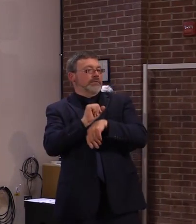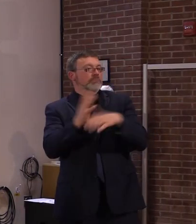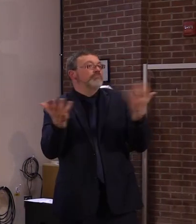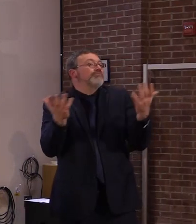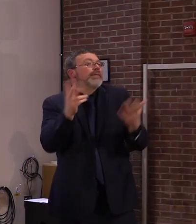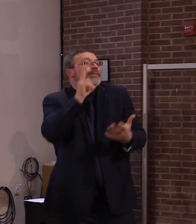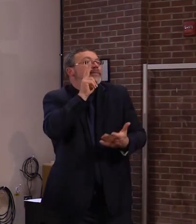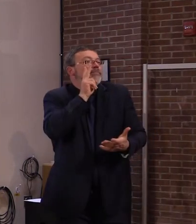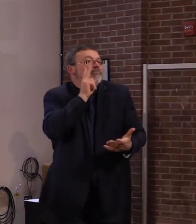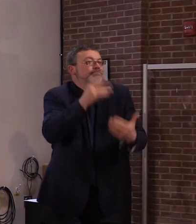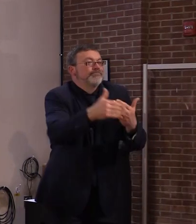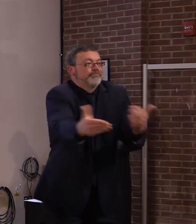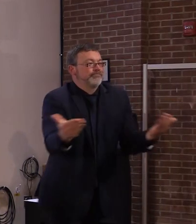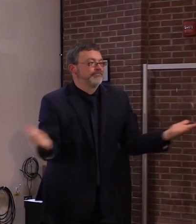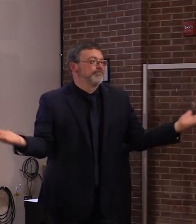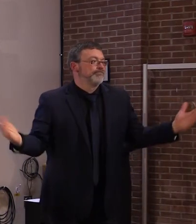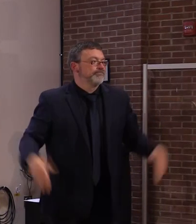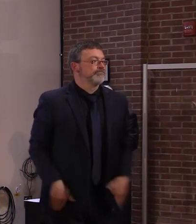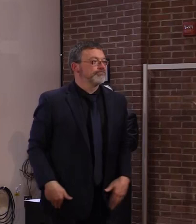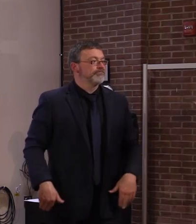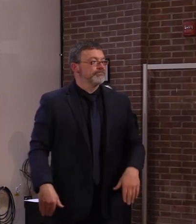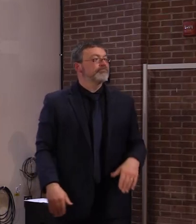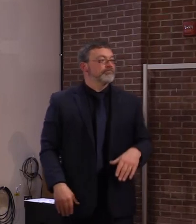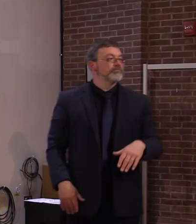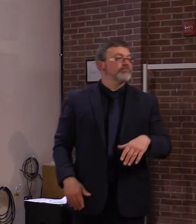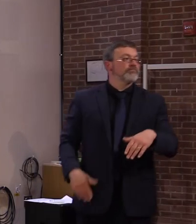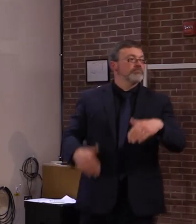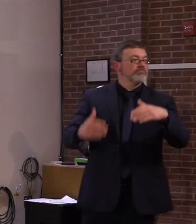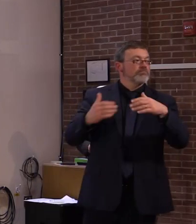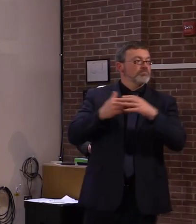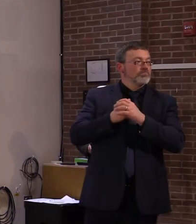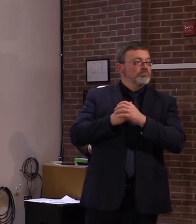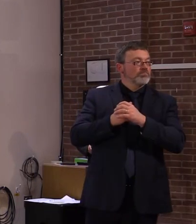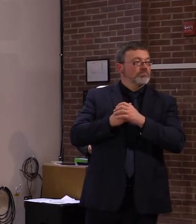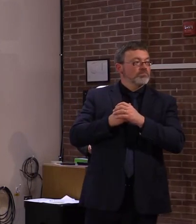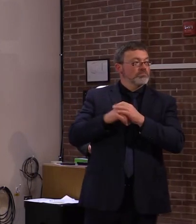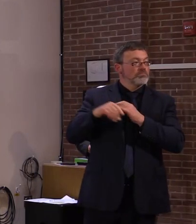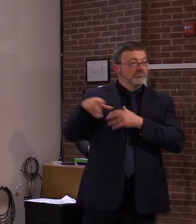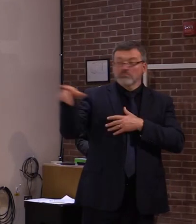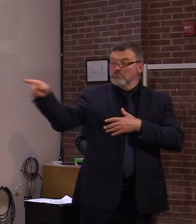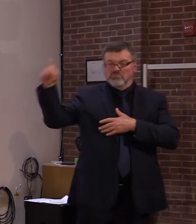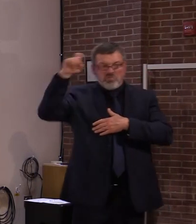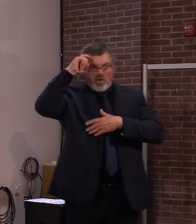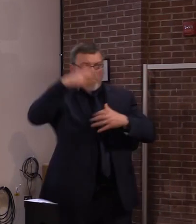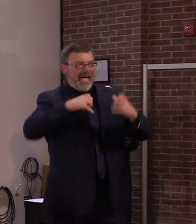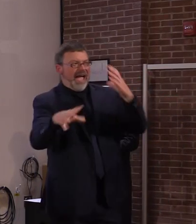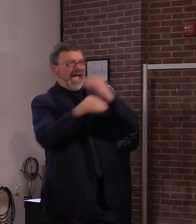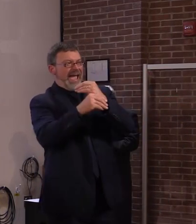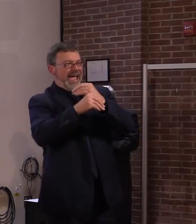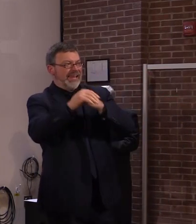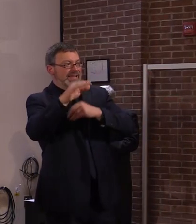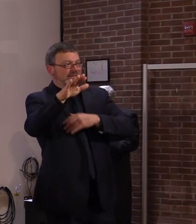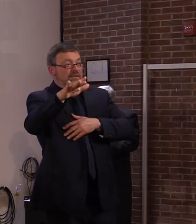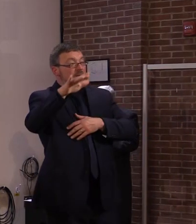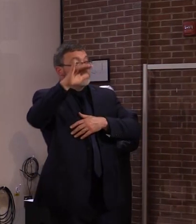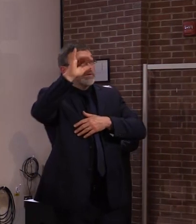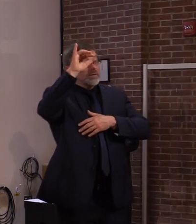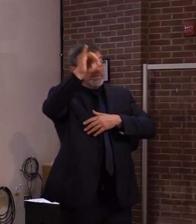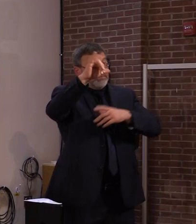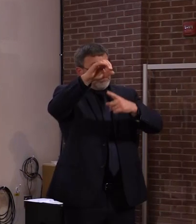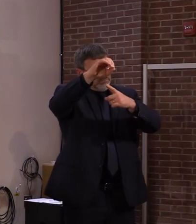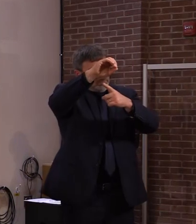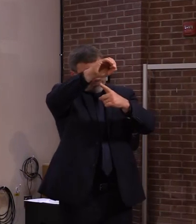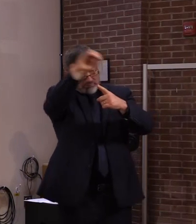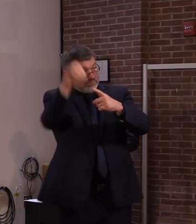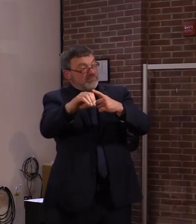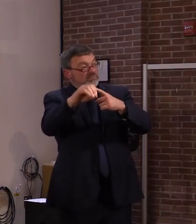Joseph Gresser, Barton Chronicle. Just keep in mind the number, the percentage of those